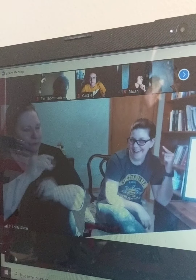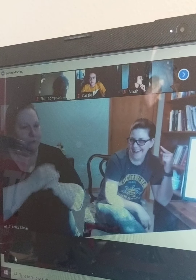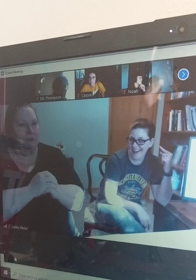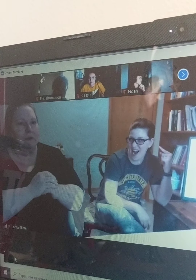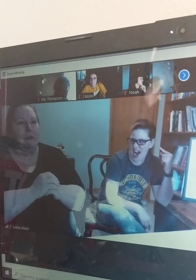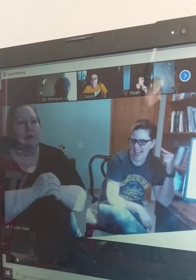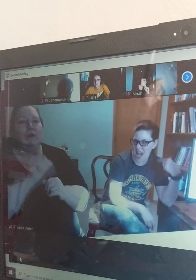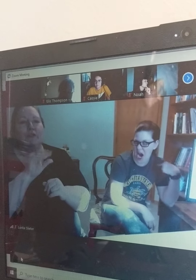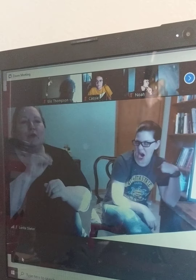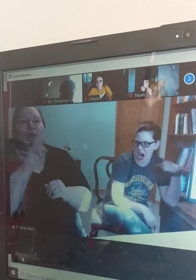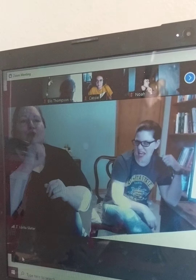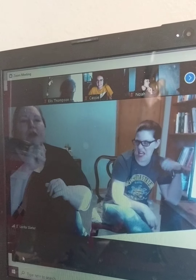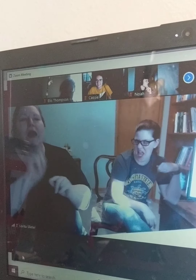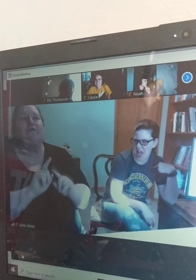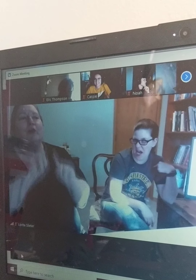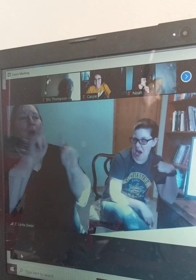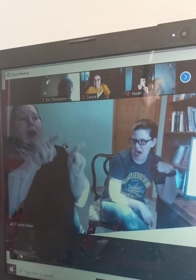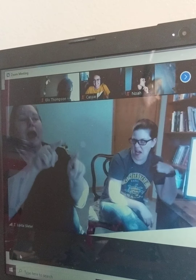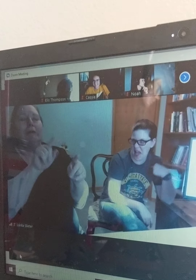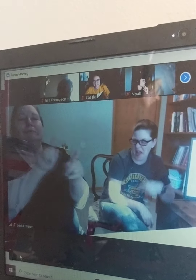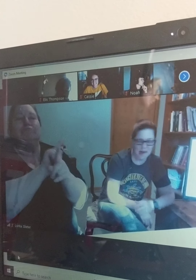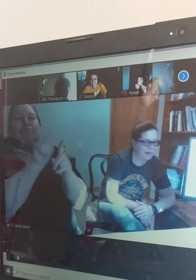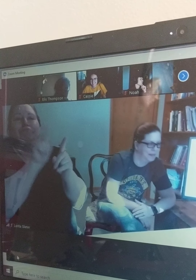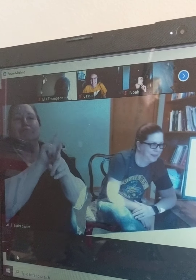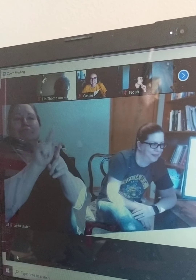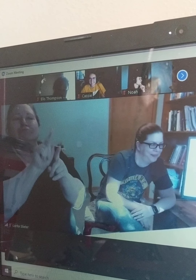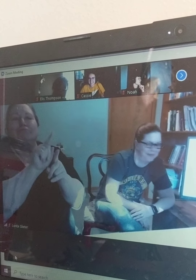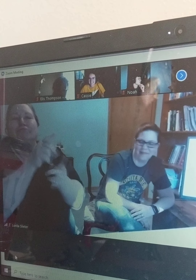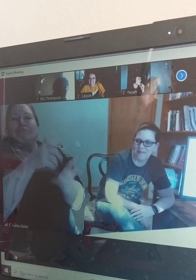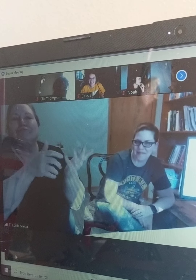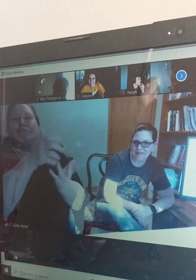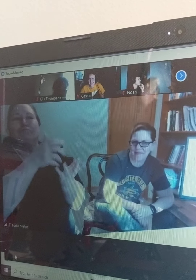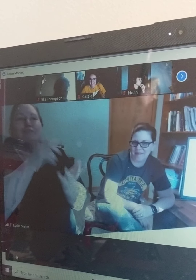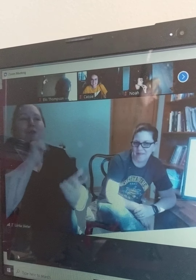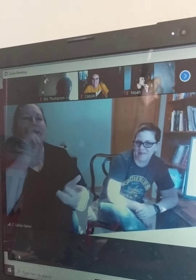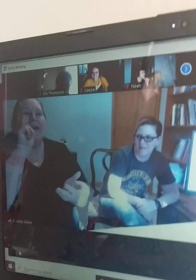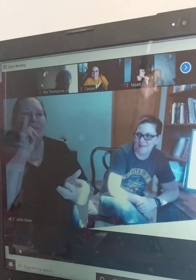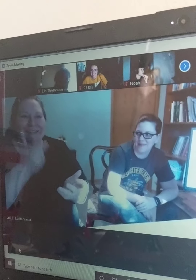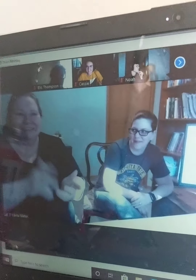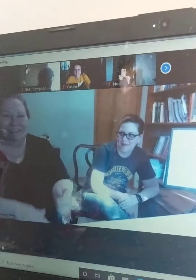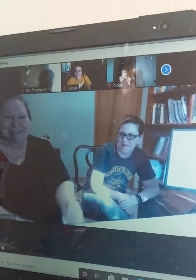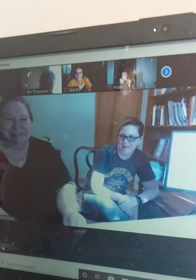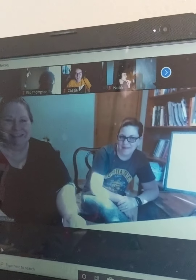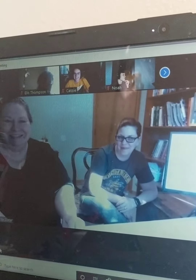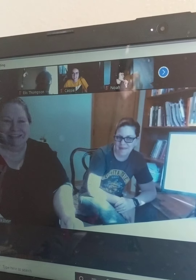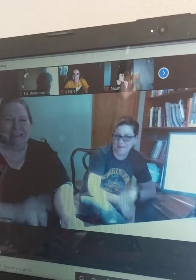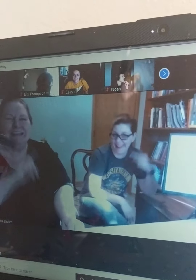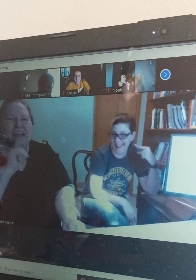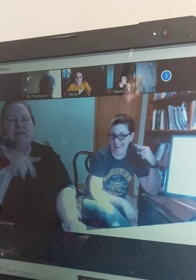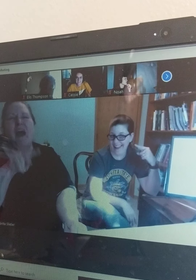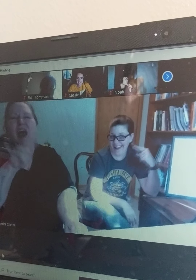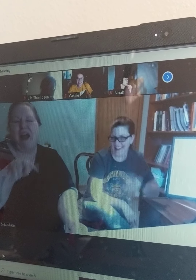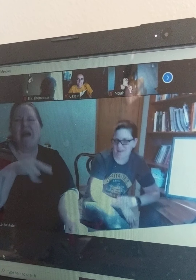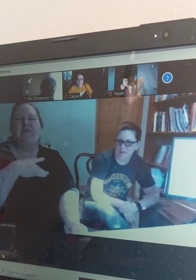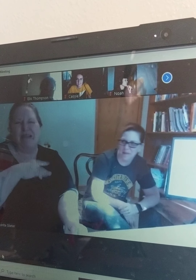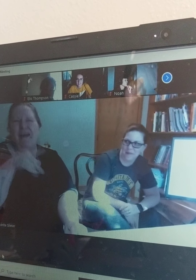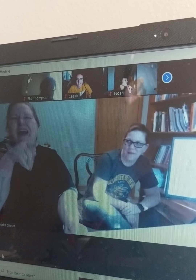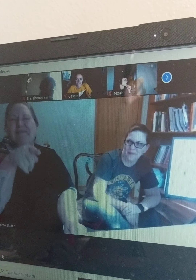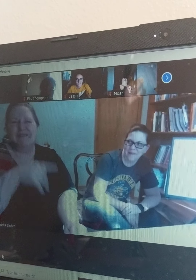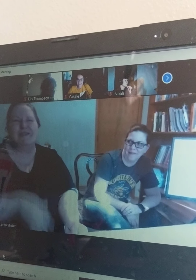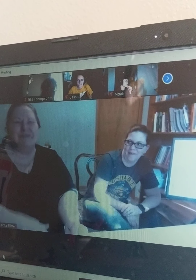deaf culture norms to do that. So really the way you would earn a name sign is to kind of get a little bit involved